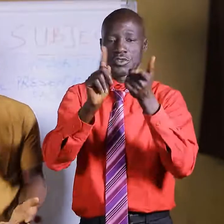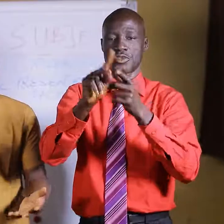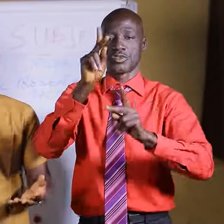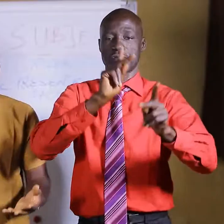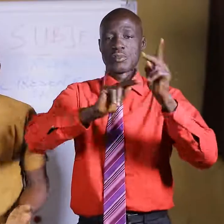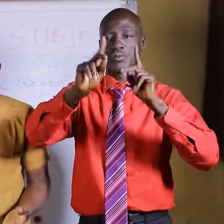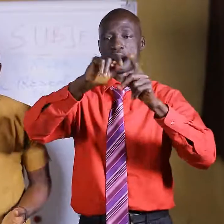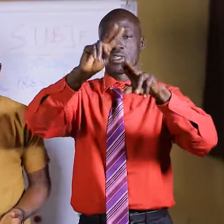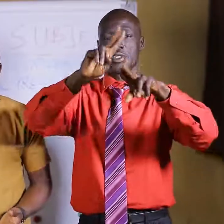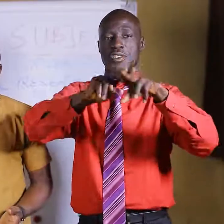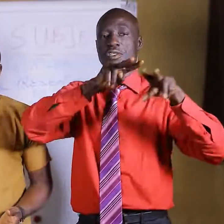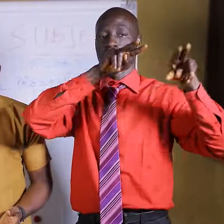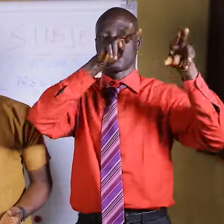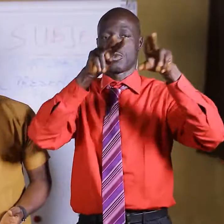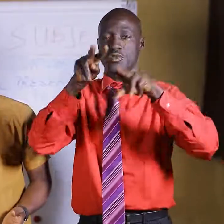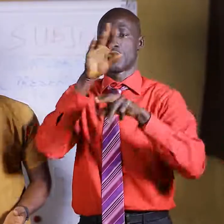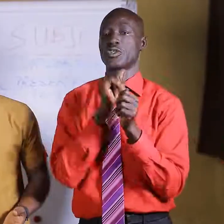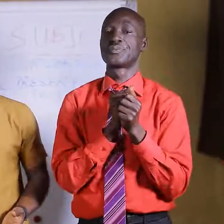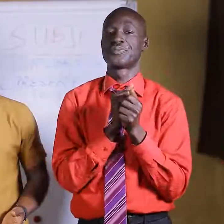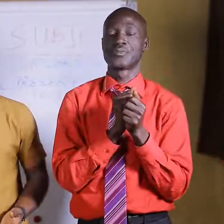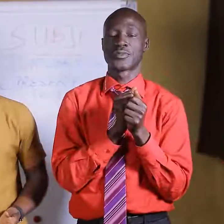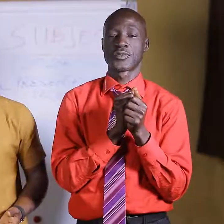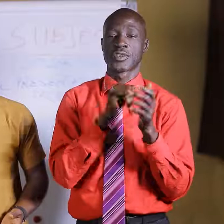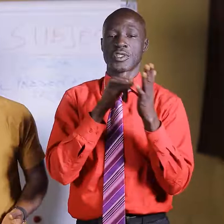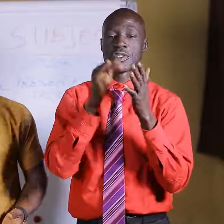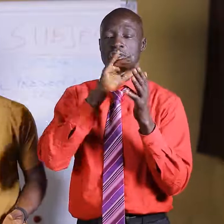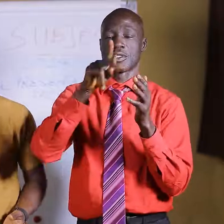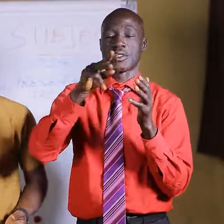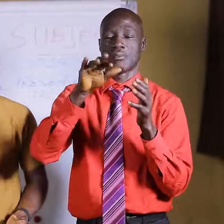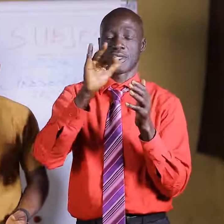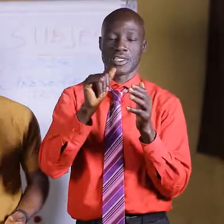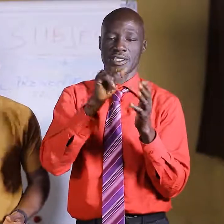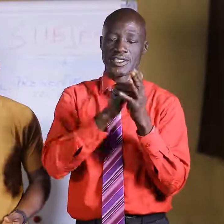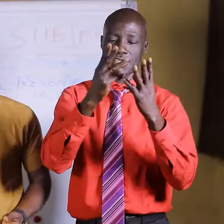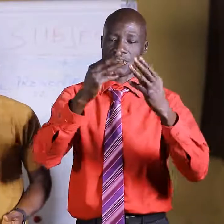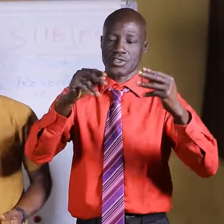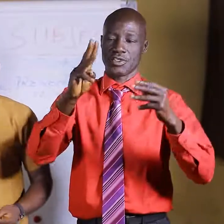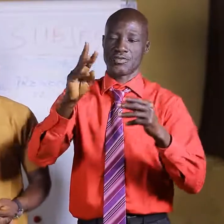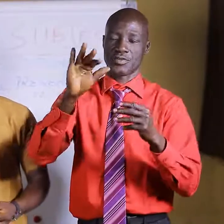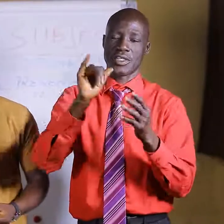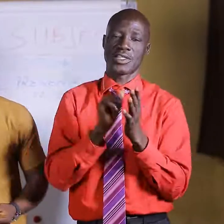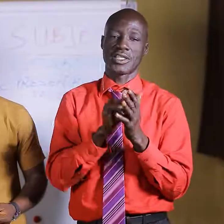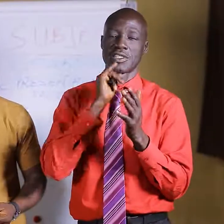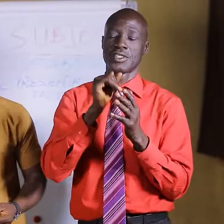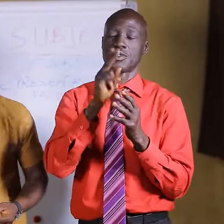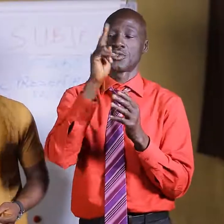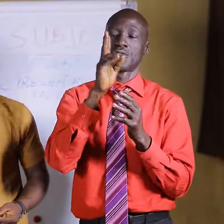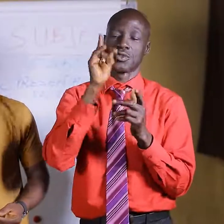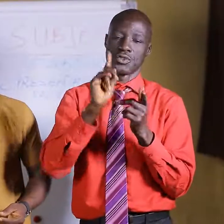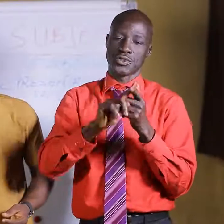specific set of people. Likewise, a presentation package is a software that is used